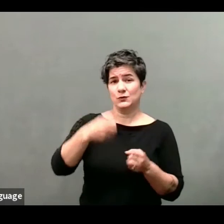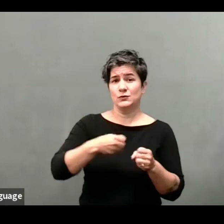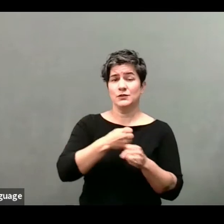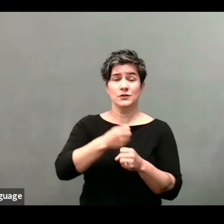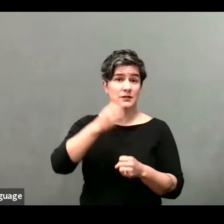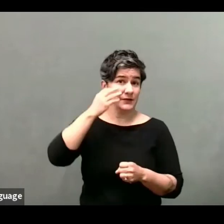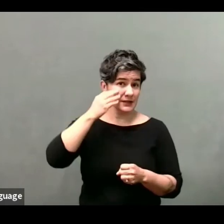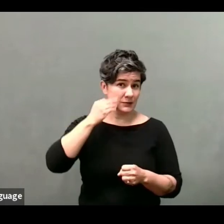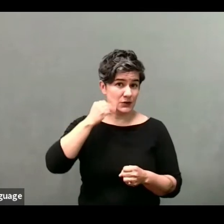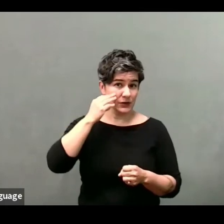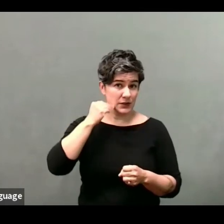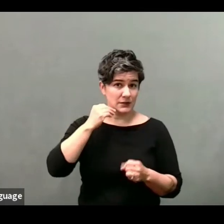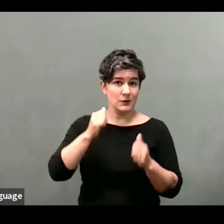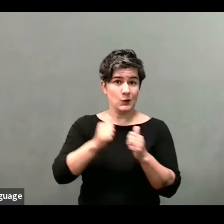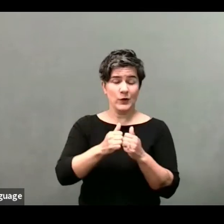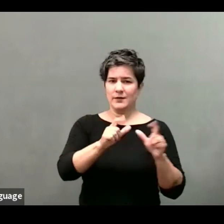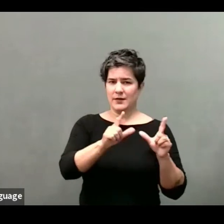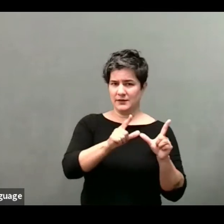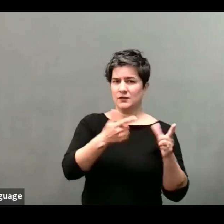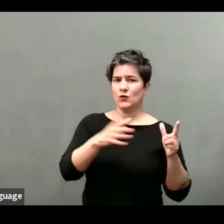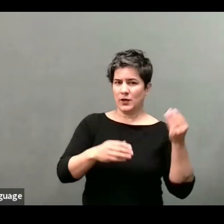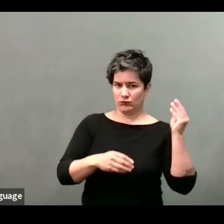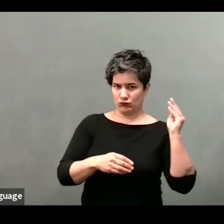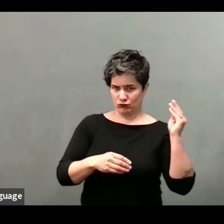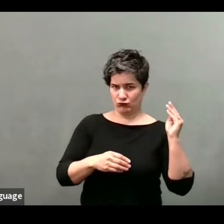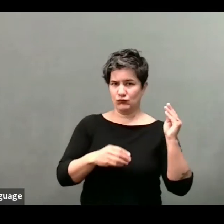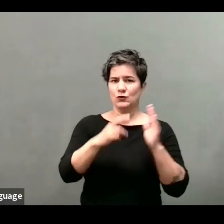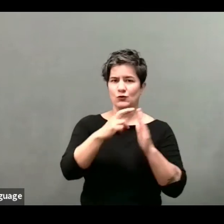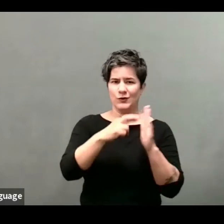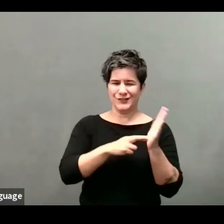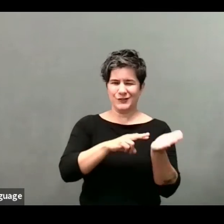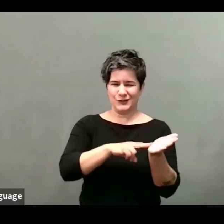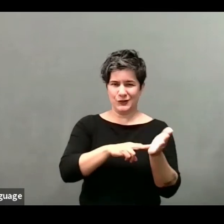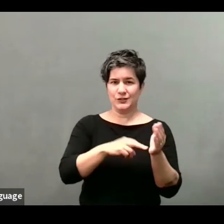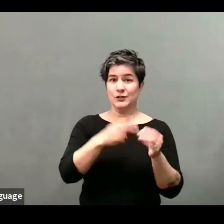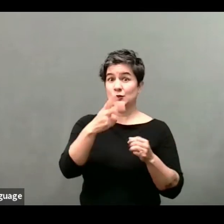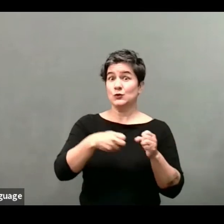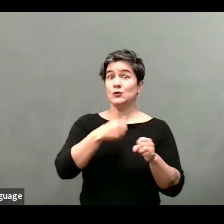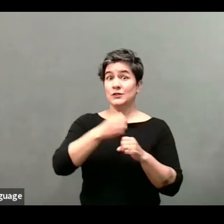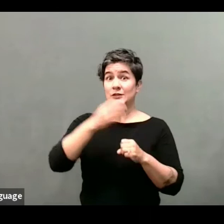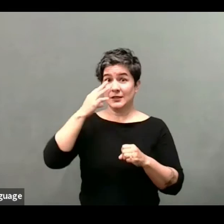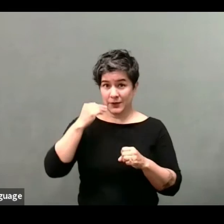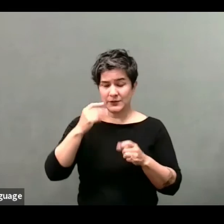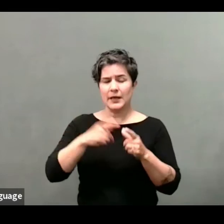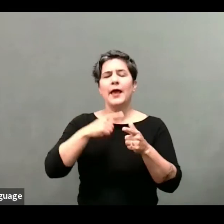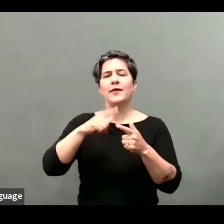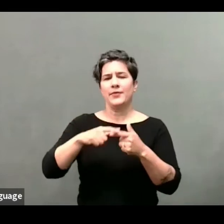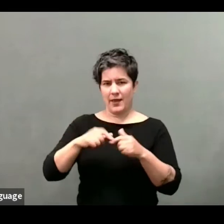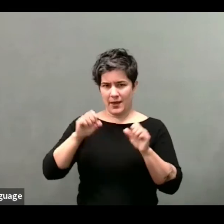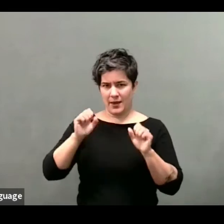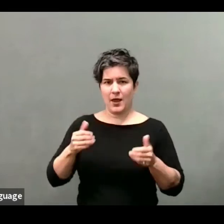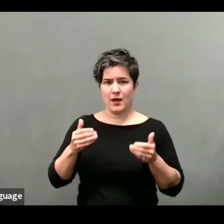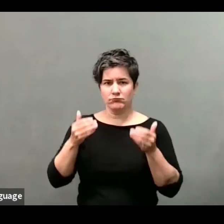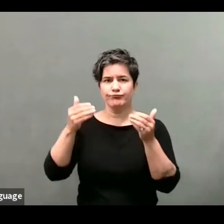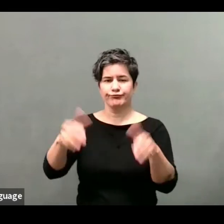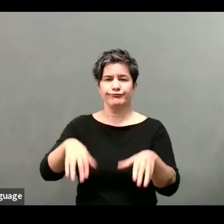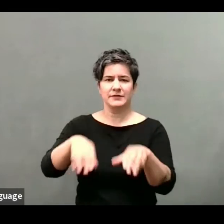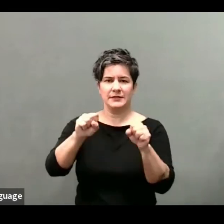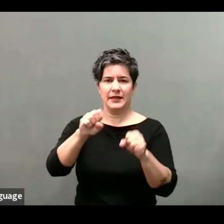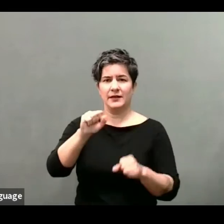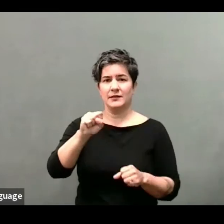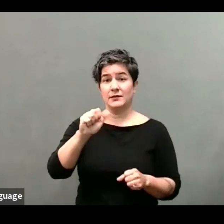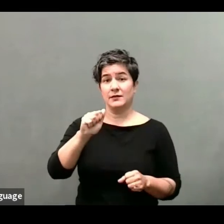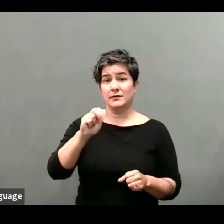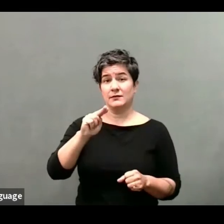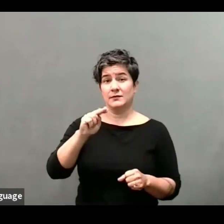of experience with their licensure as a registered nurse before they can then go through SANE training.